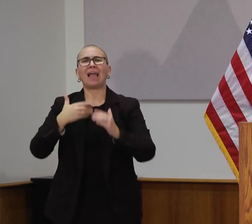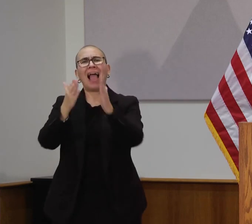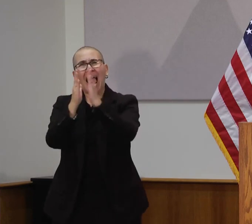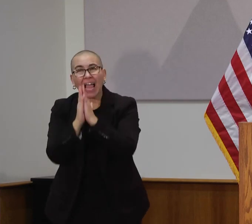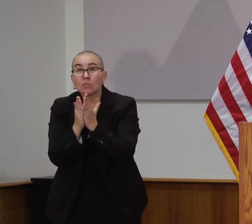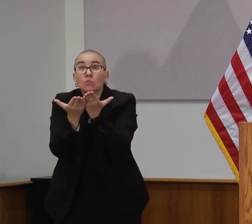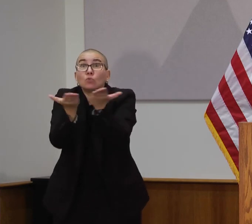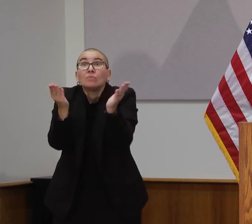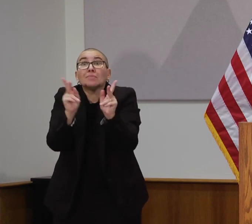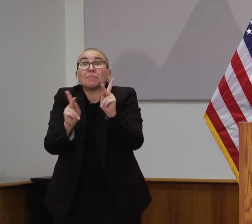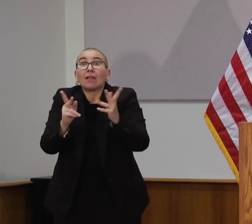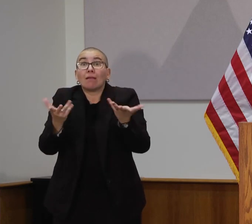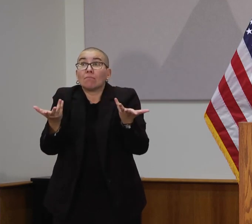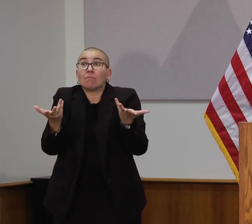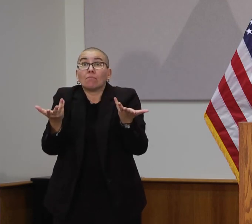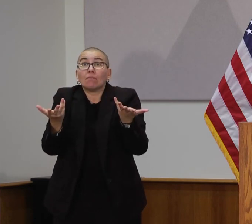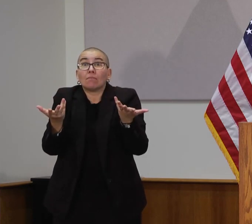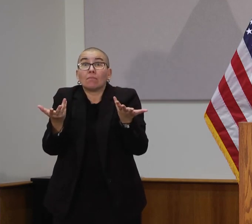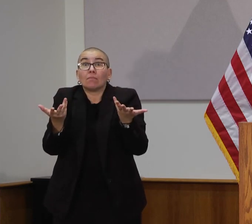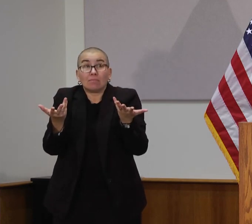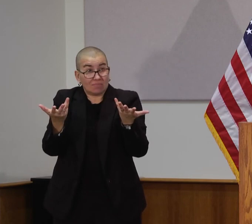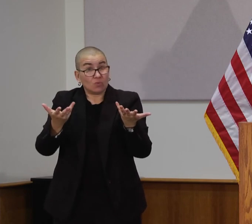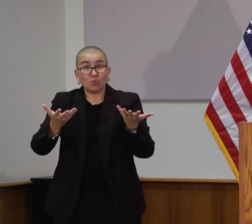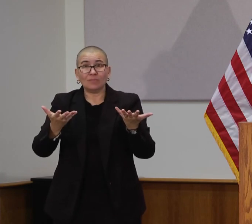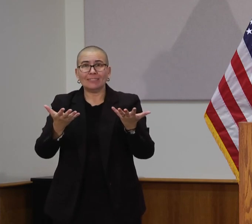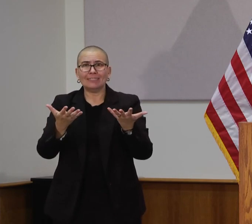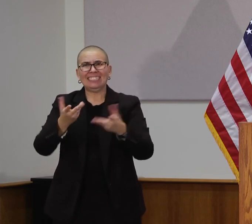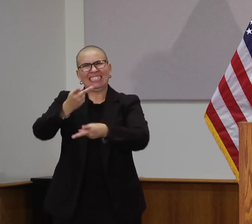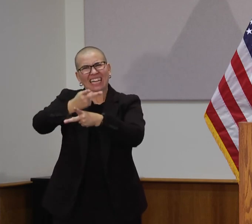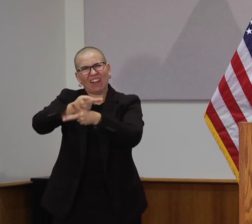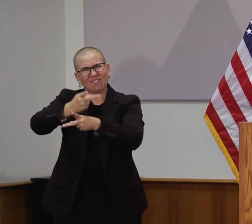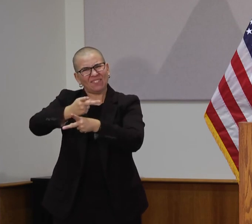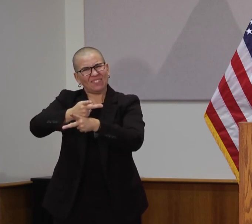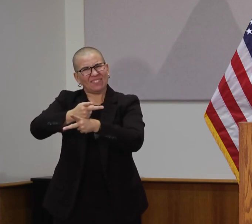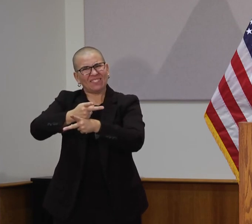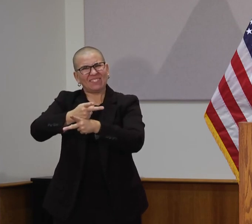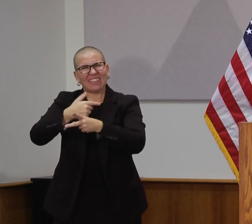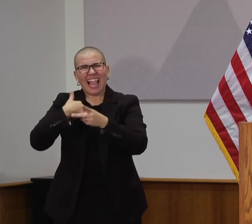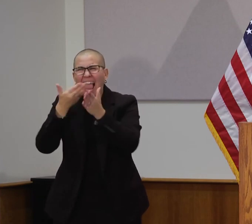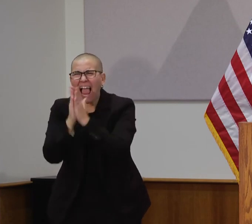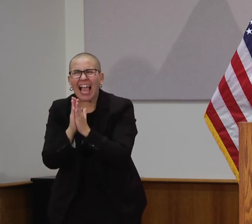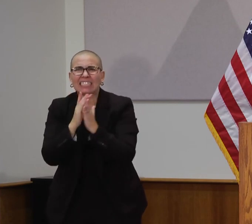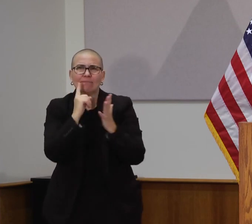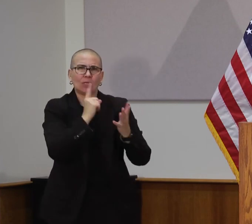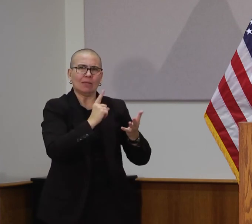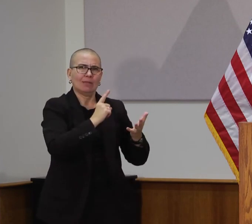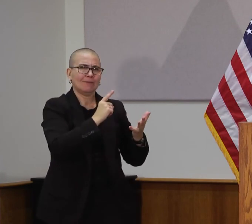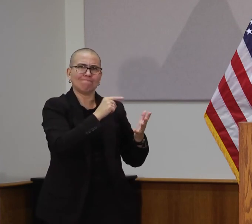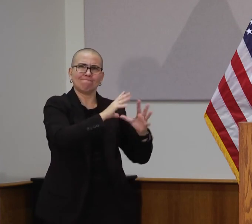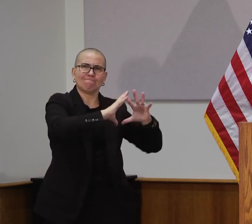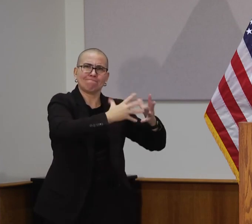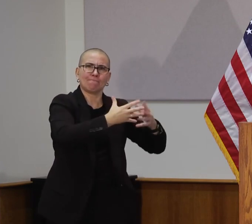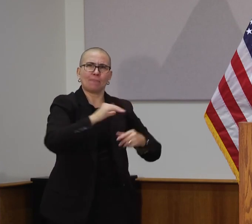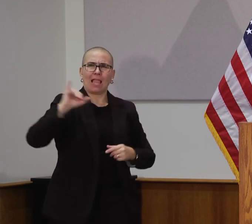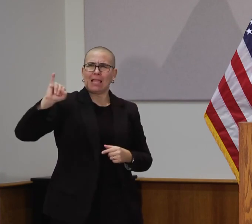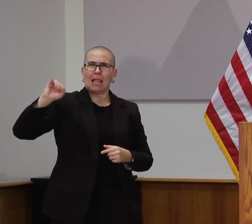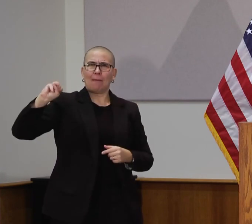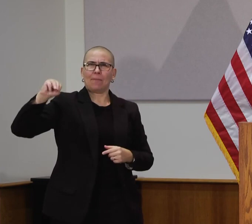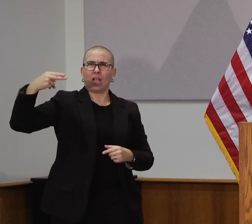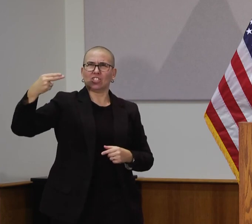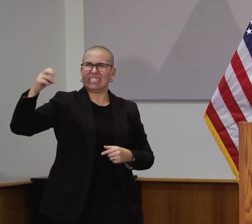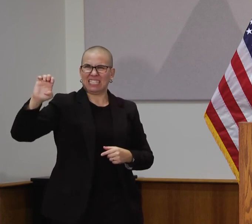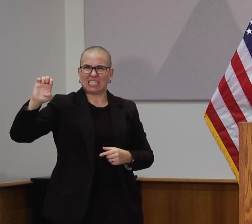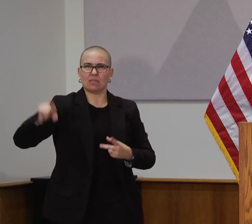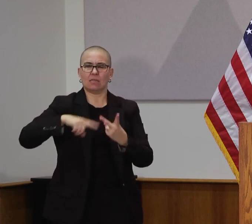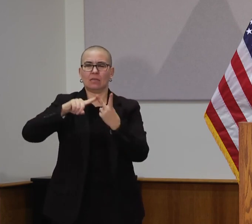these modeling, whether it's the Los Alamos one, whether it's MIT, or whether we are on with IMHE this morning and Minnesota Department of